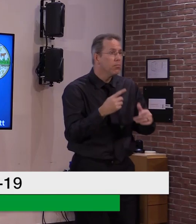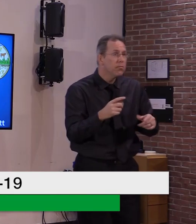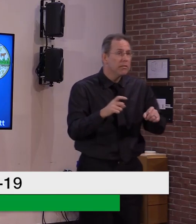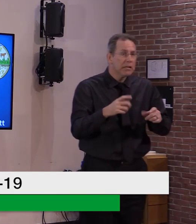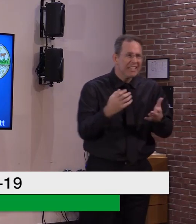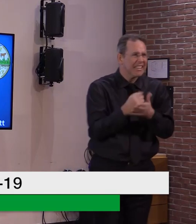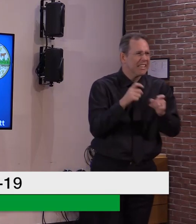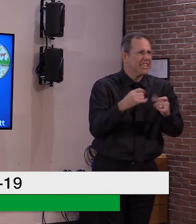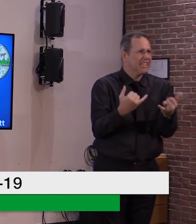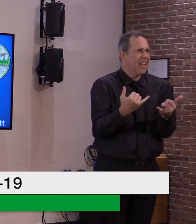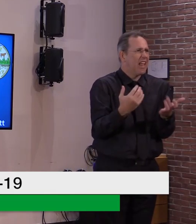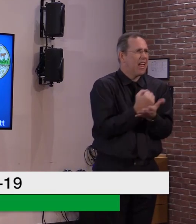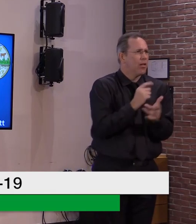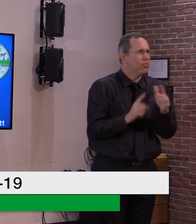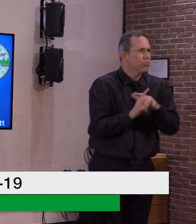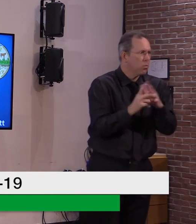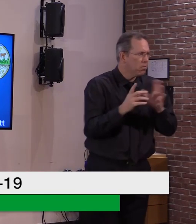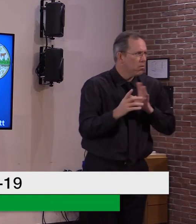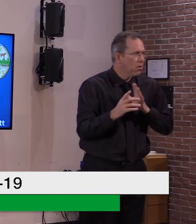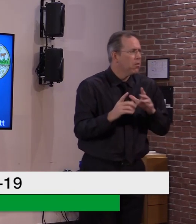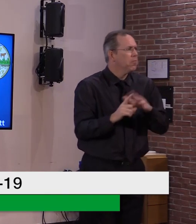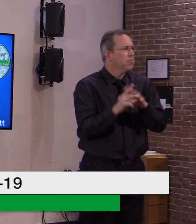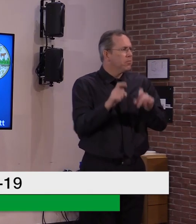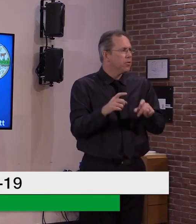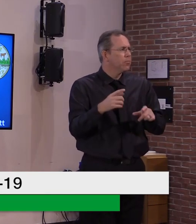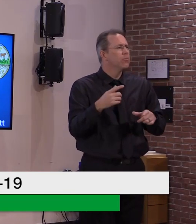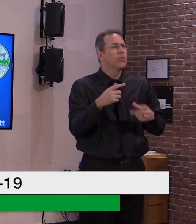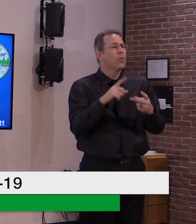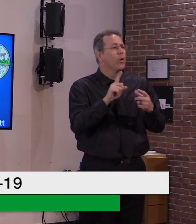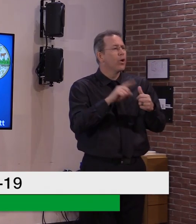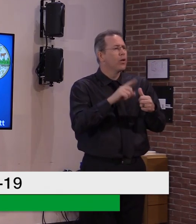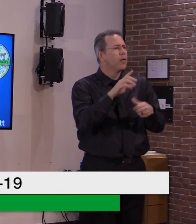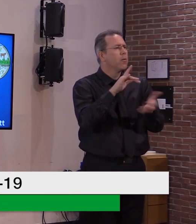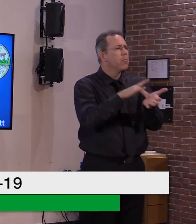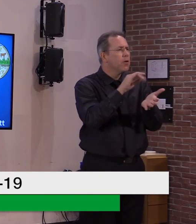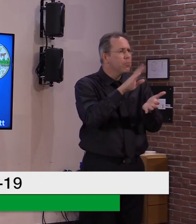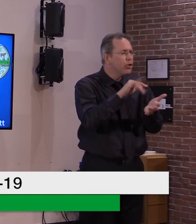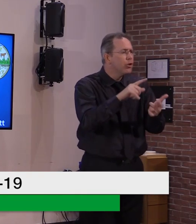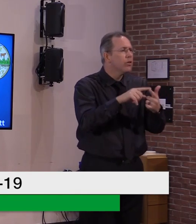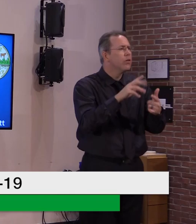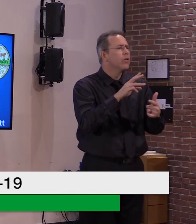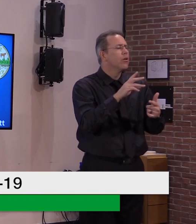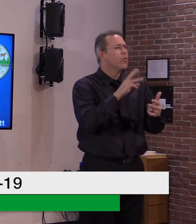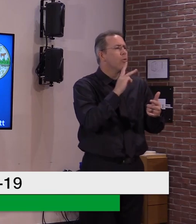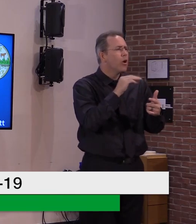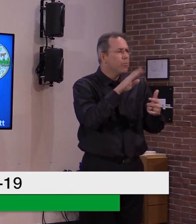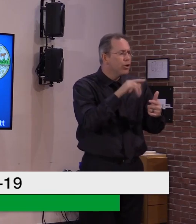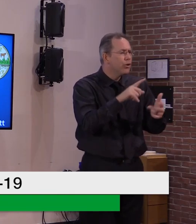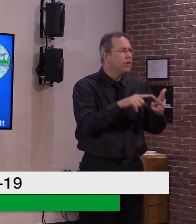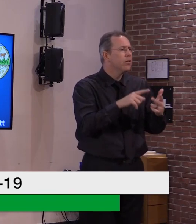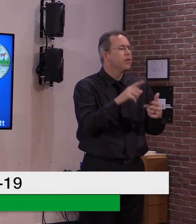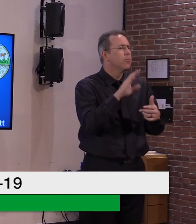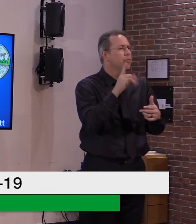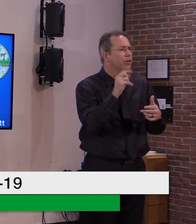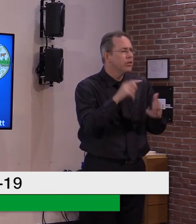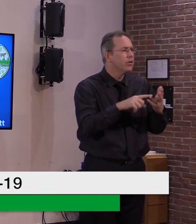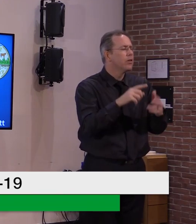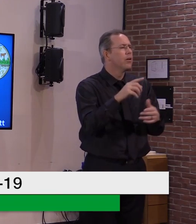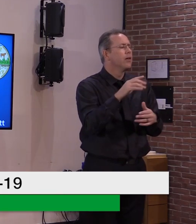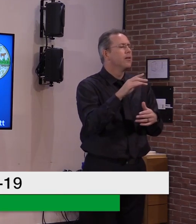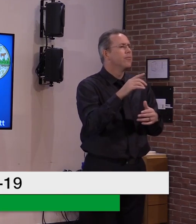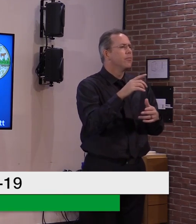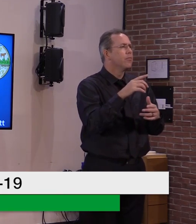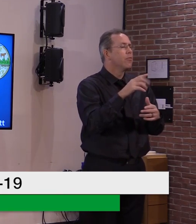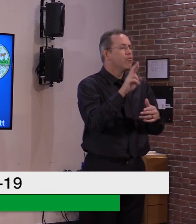middlebury waterbury rutland brattleboro and burlington this week we've opened up